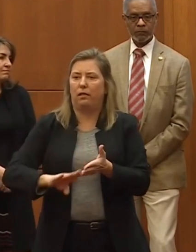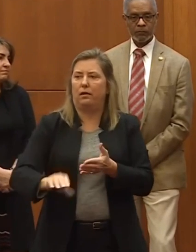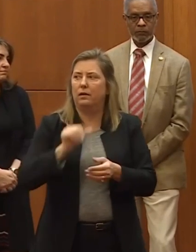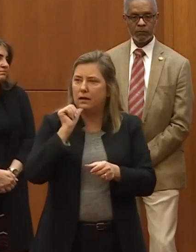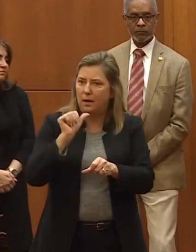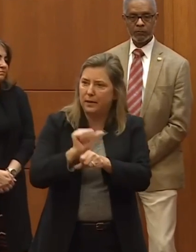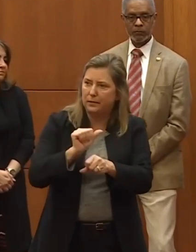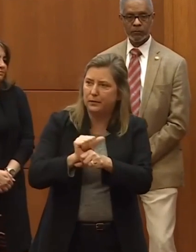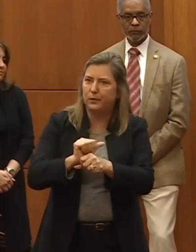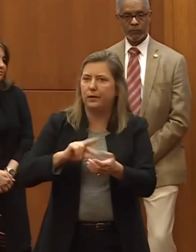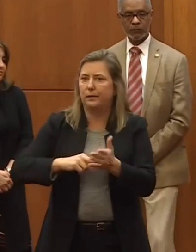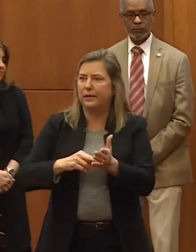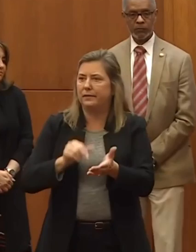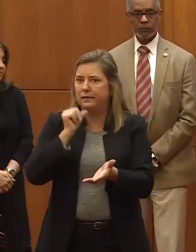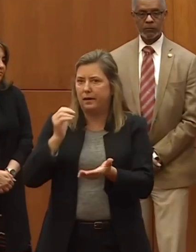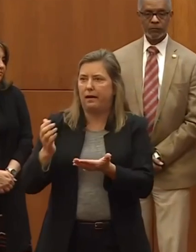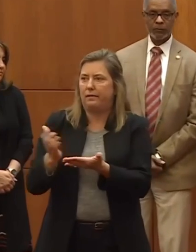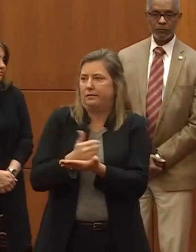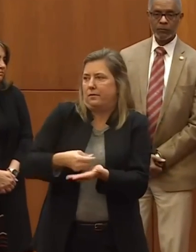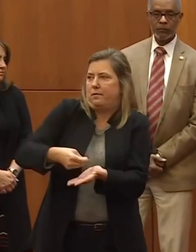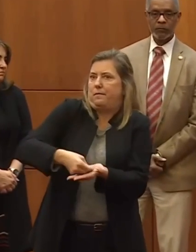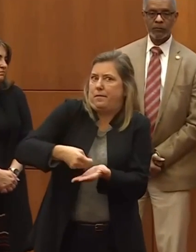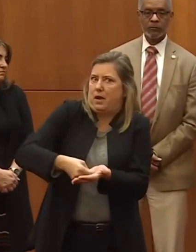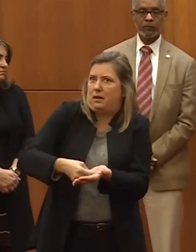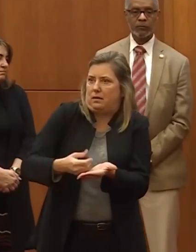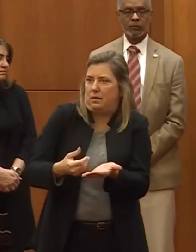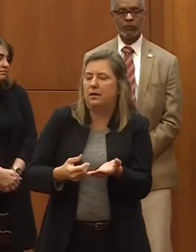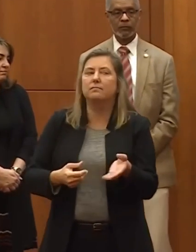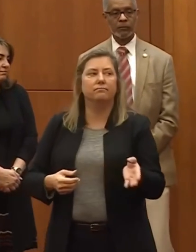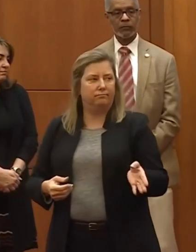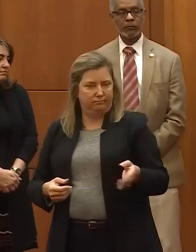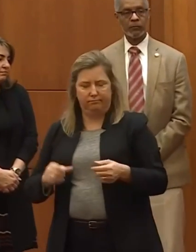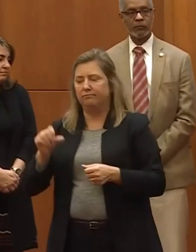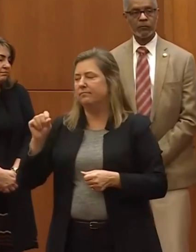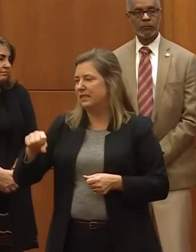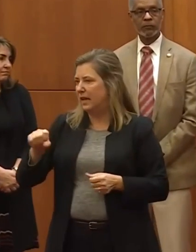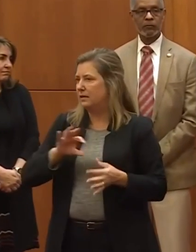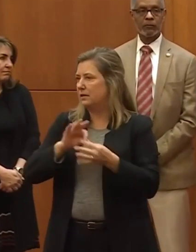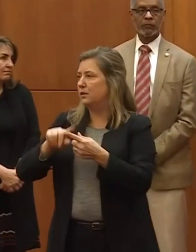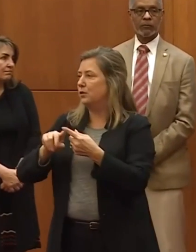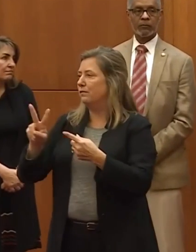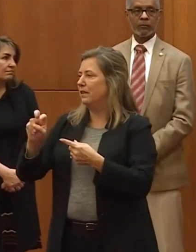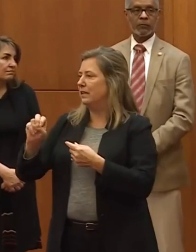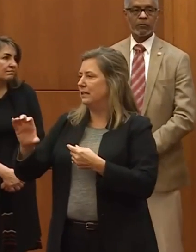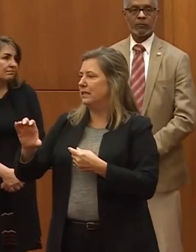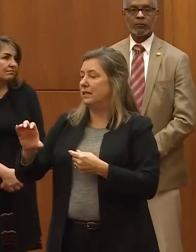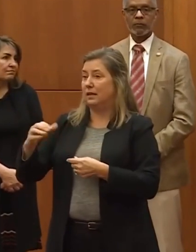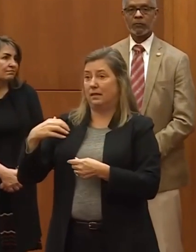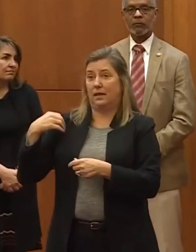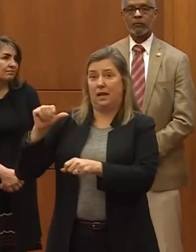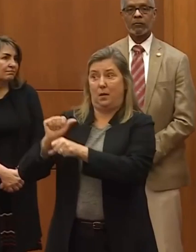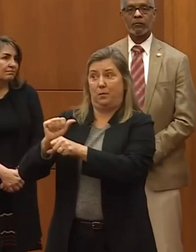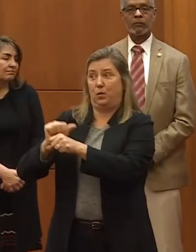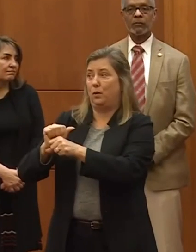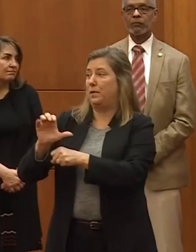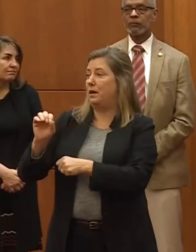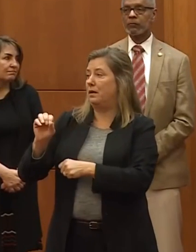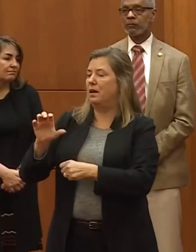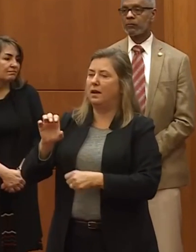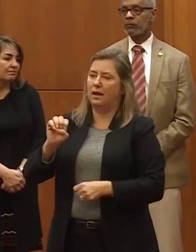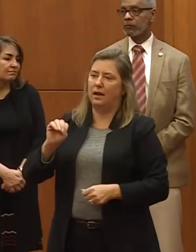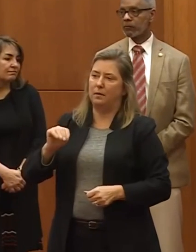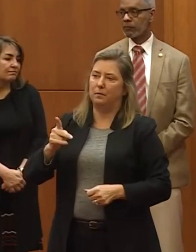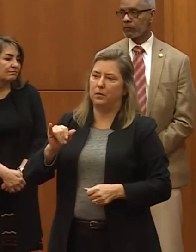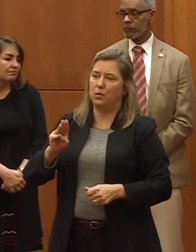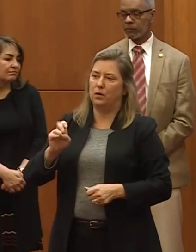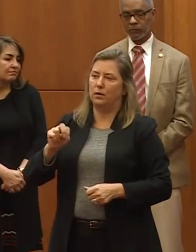Yes, and that, again, that goes back to the announcement from the Employment Commission that if individuals are out of work because of, you know, what we're